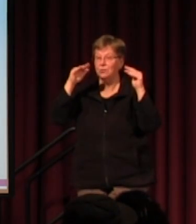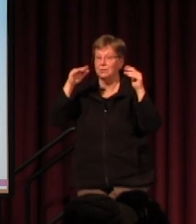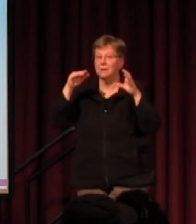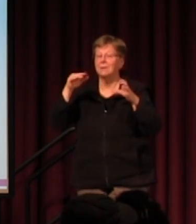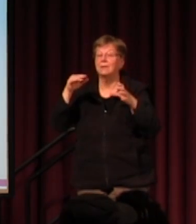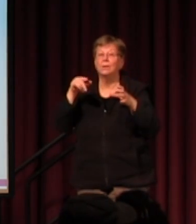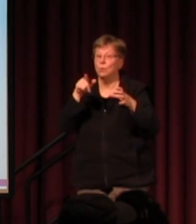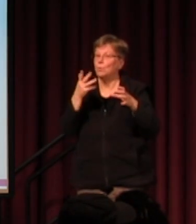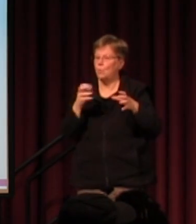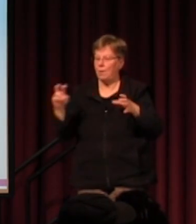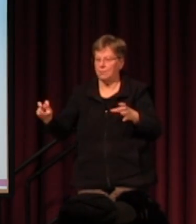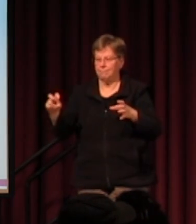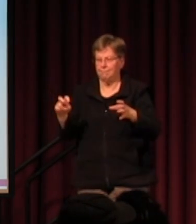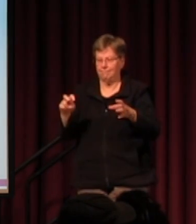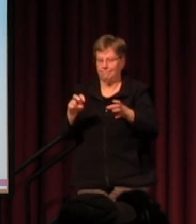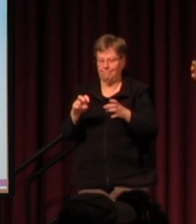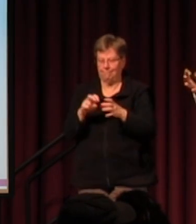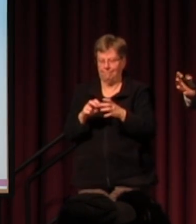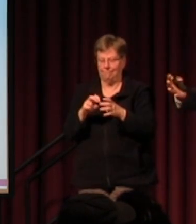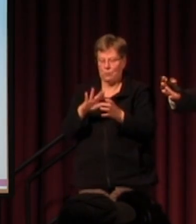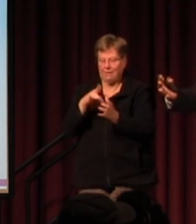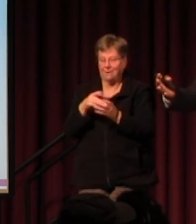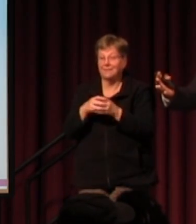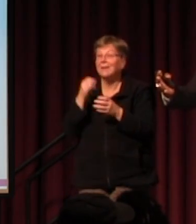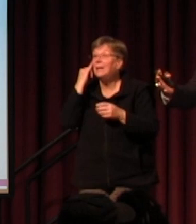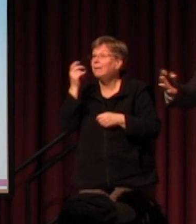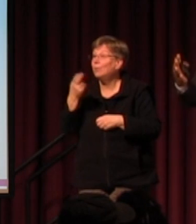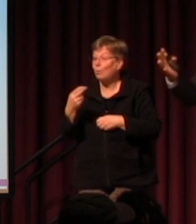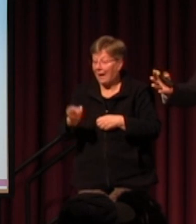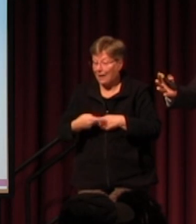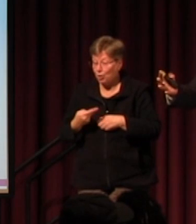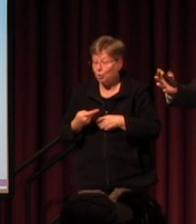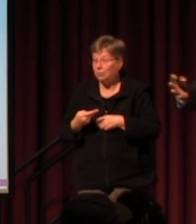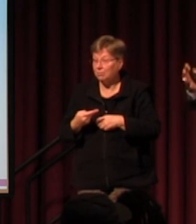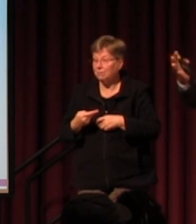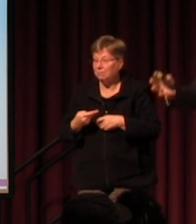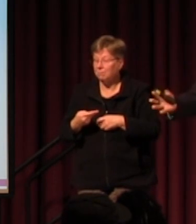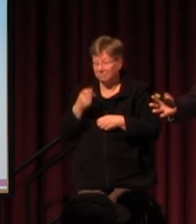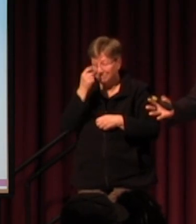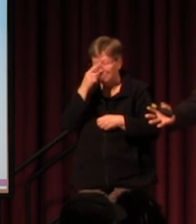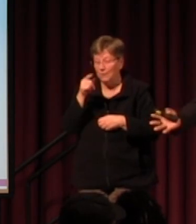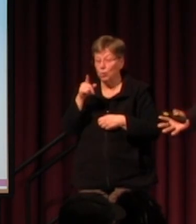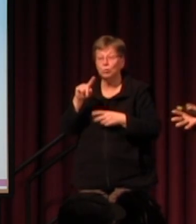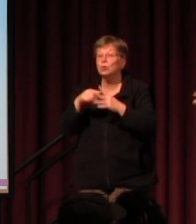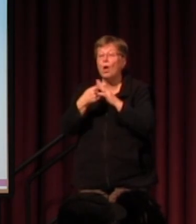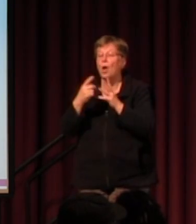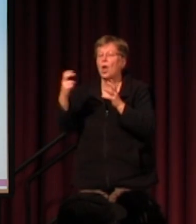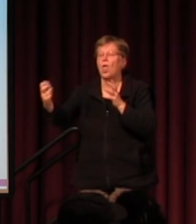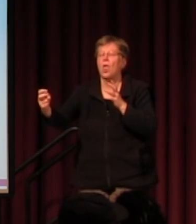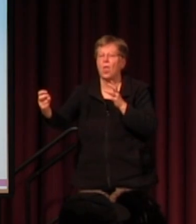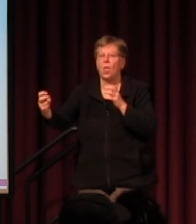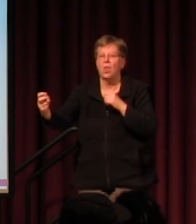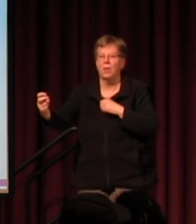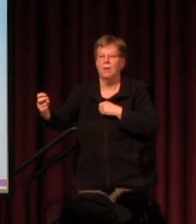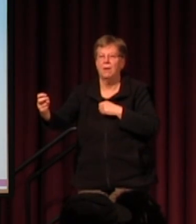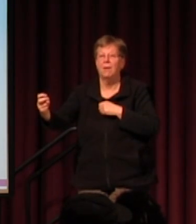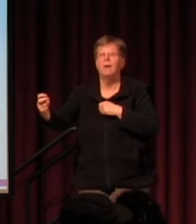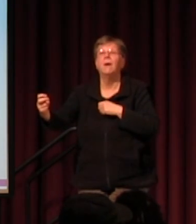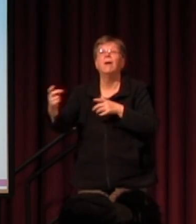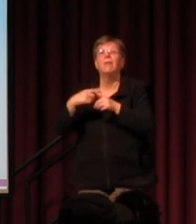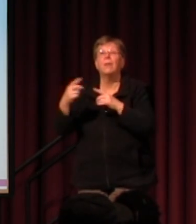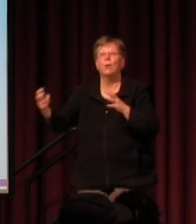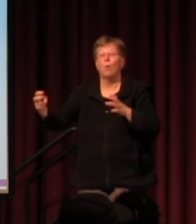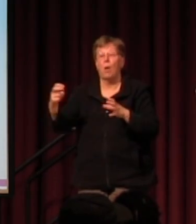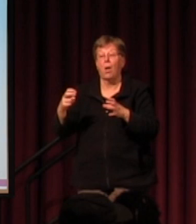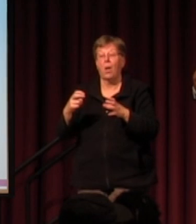circle. Typically, right, if you get hired in the margins, like as frontline staff, you make it all the way to the executive team or the board,